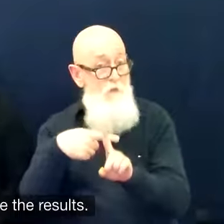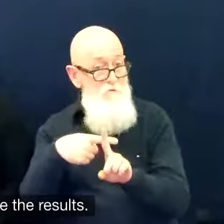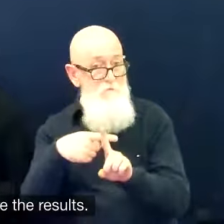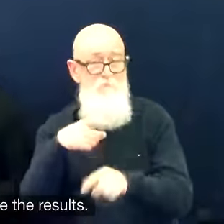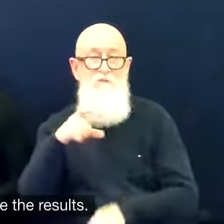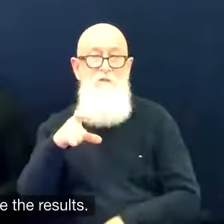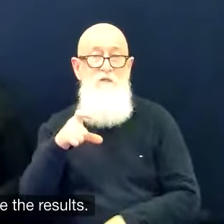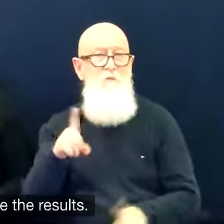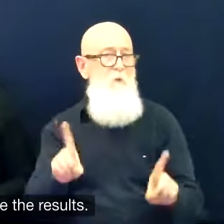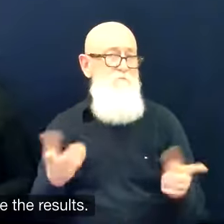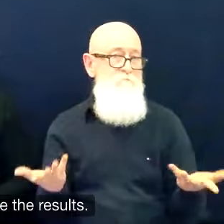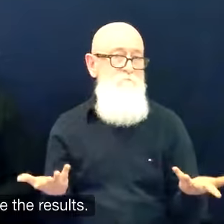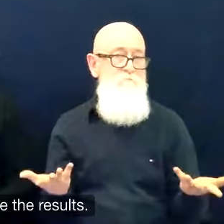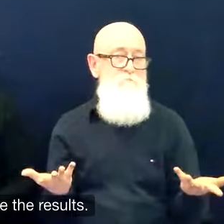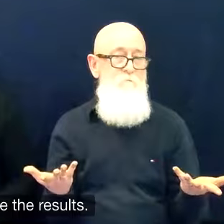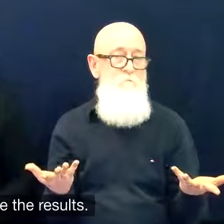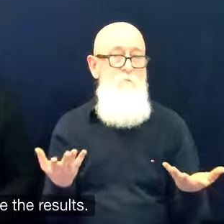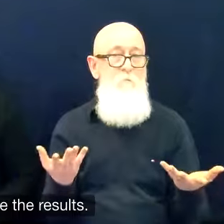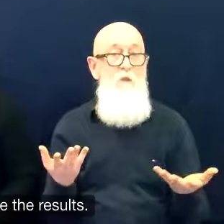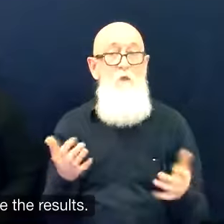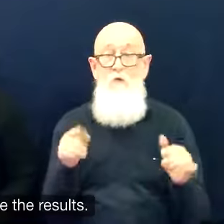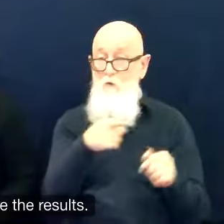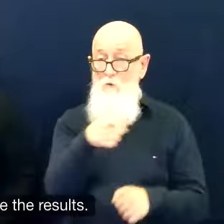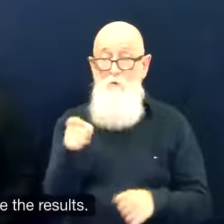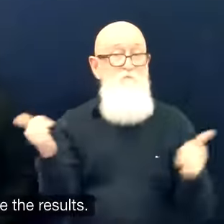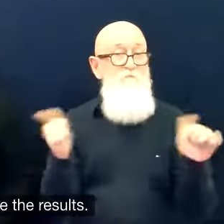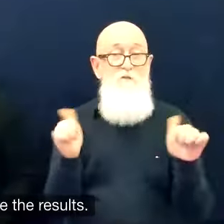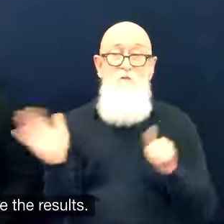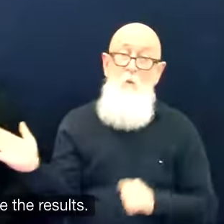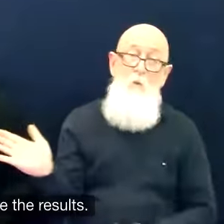And then doing all the assignments.